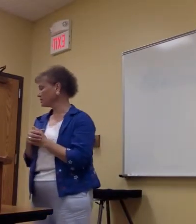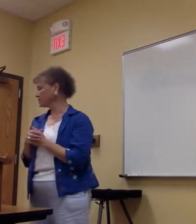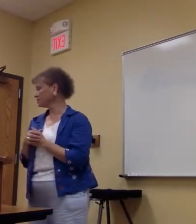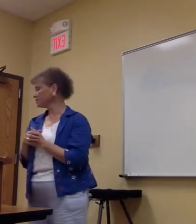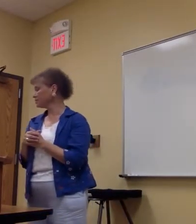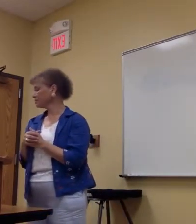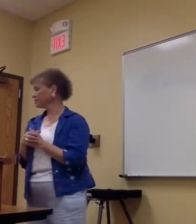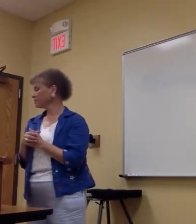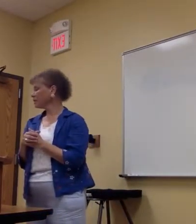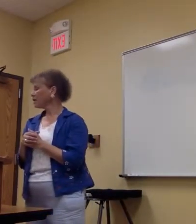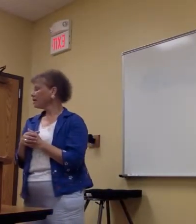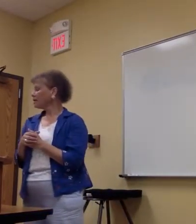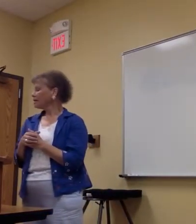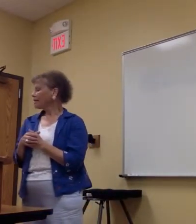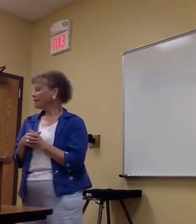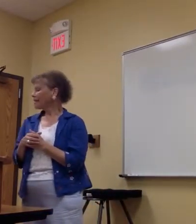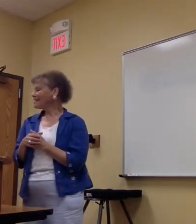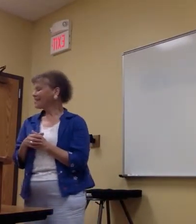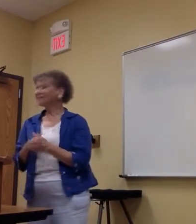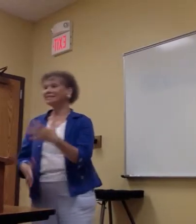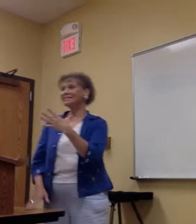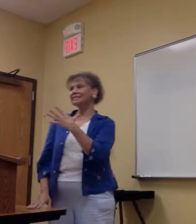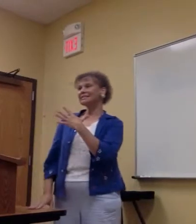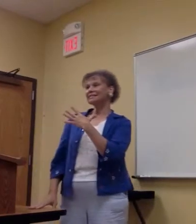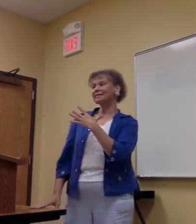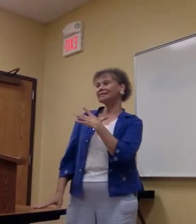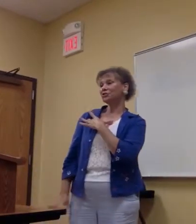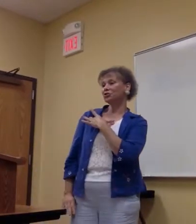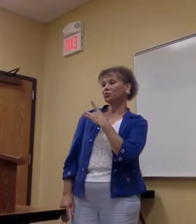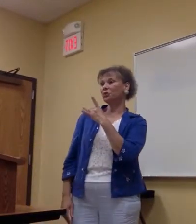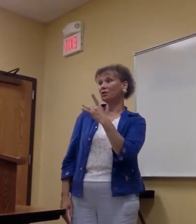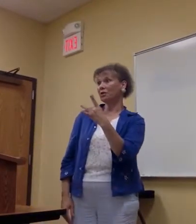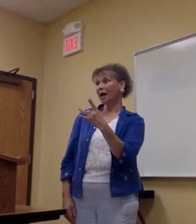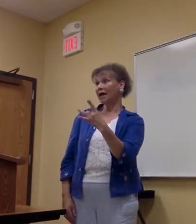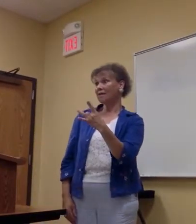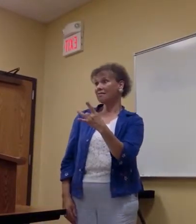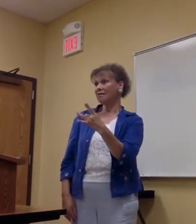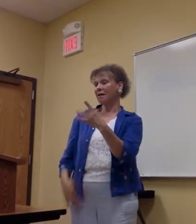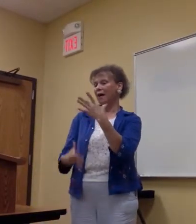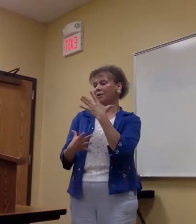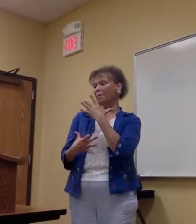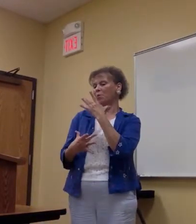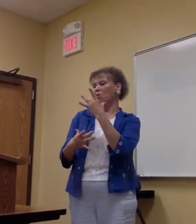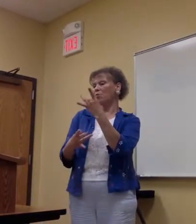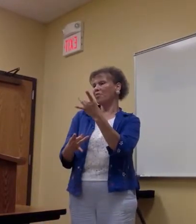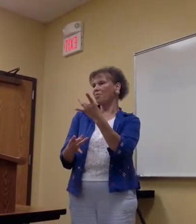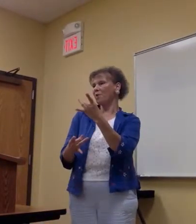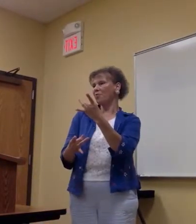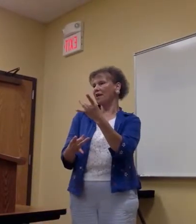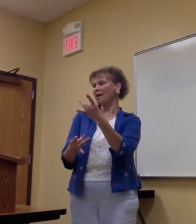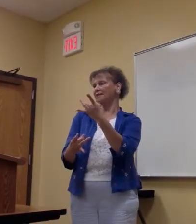closeness. That next, this is to like. I'm going to pull with both hands. It means interesting.